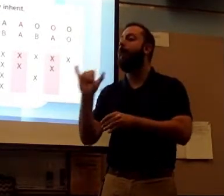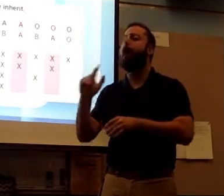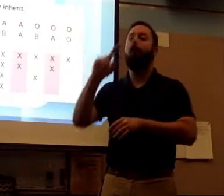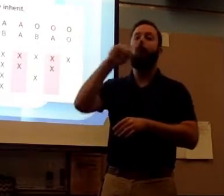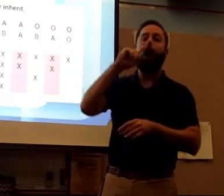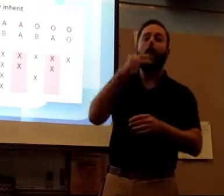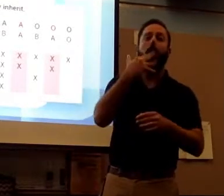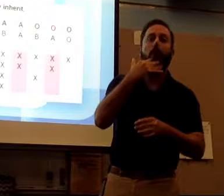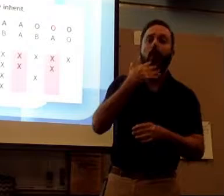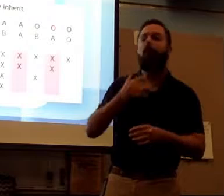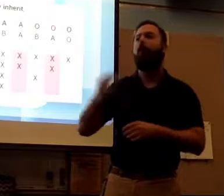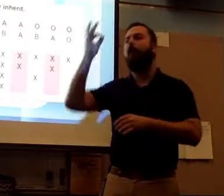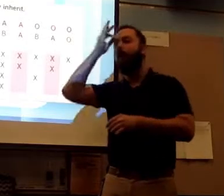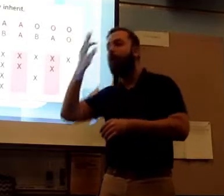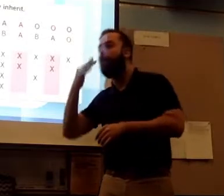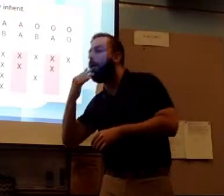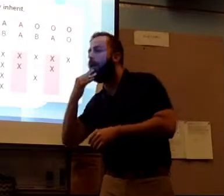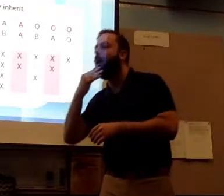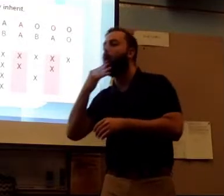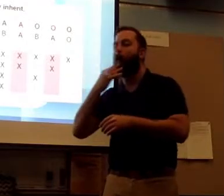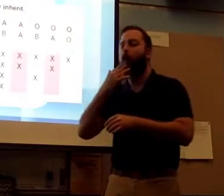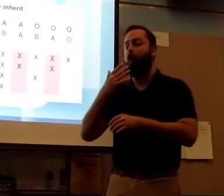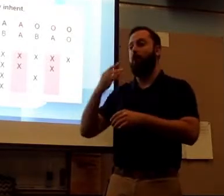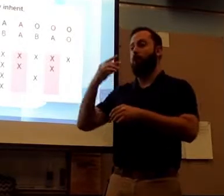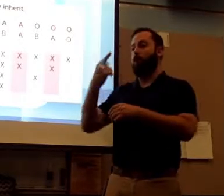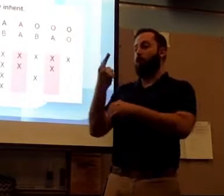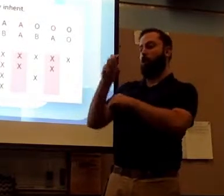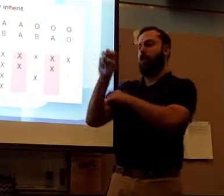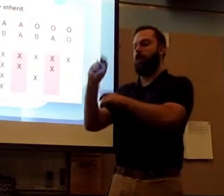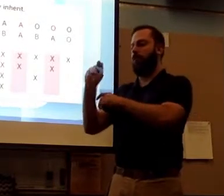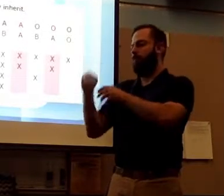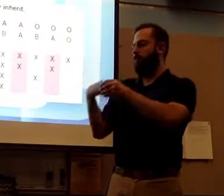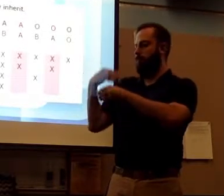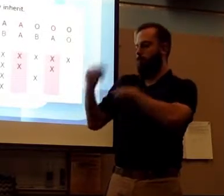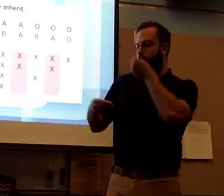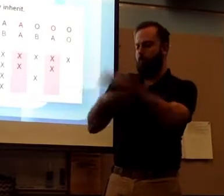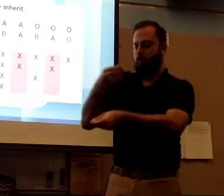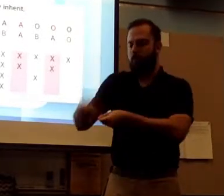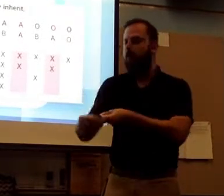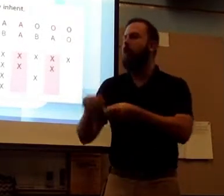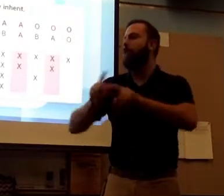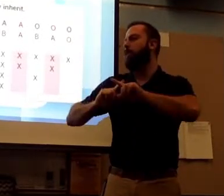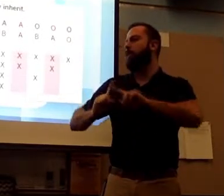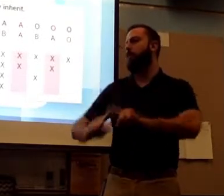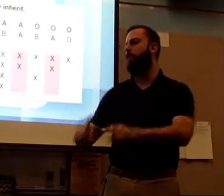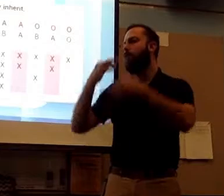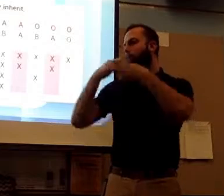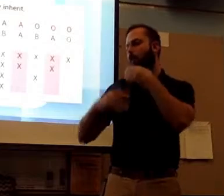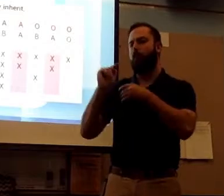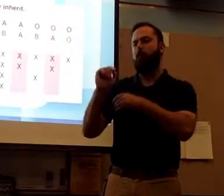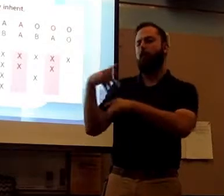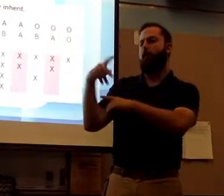that. It's passed down through our genes of what our different blood types could be. So you can kind of